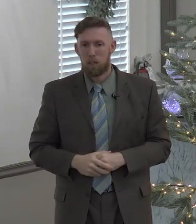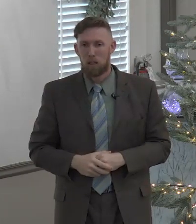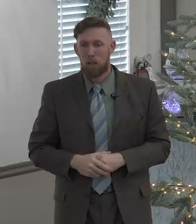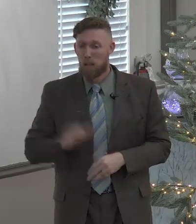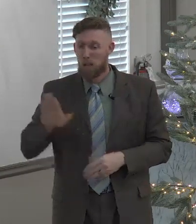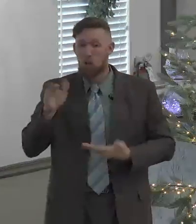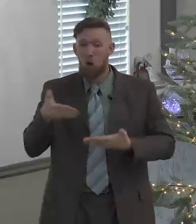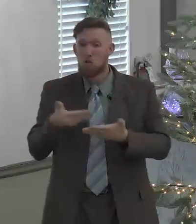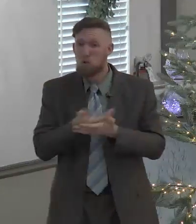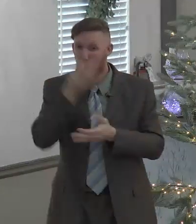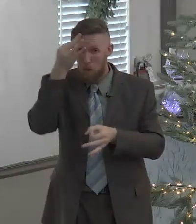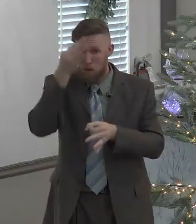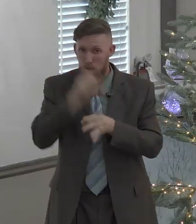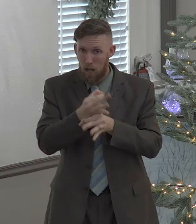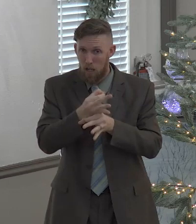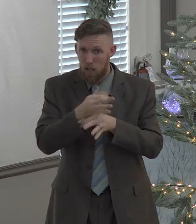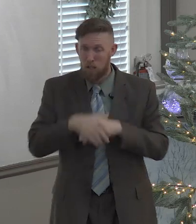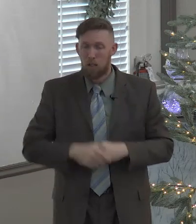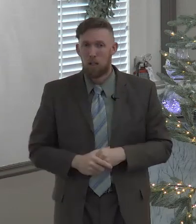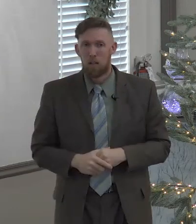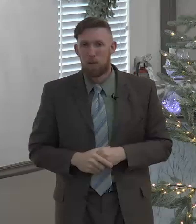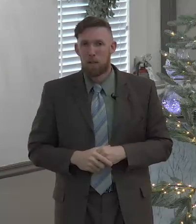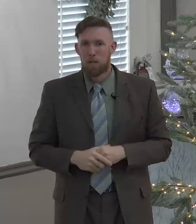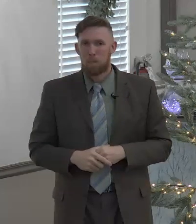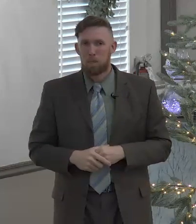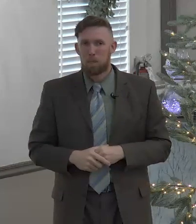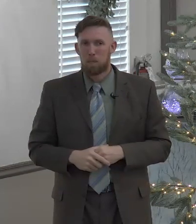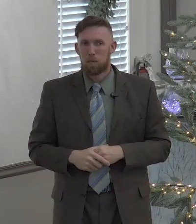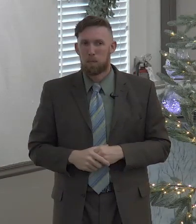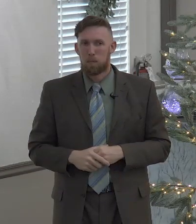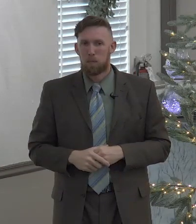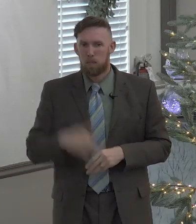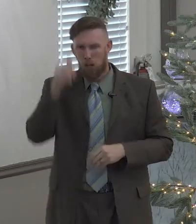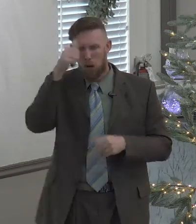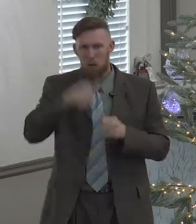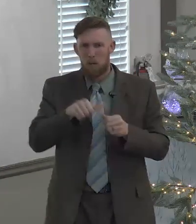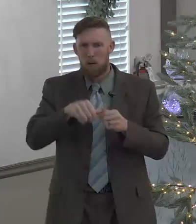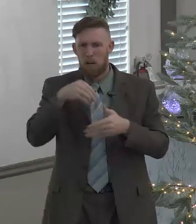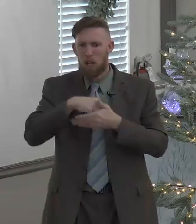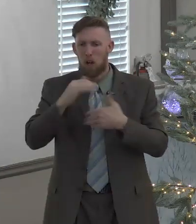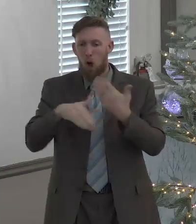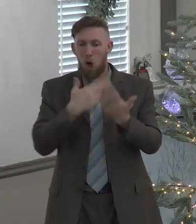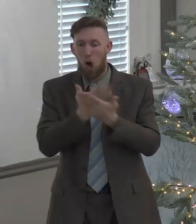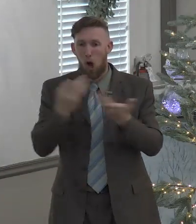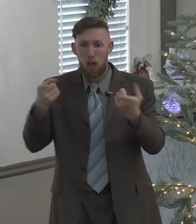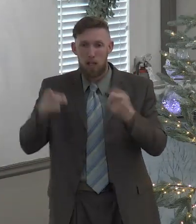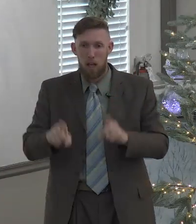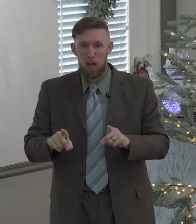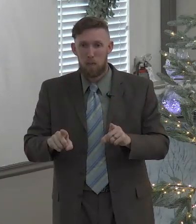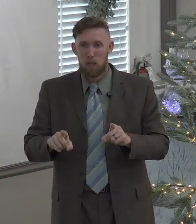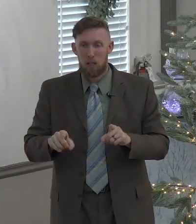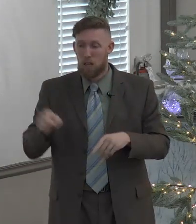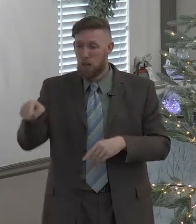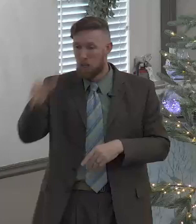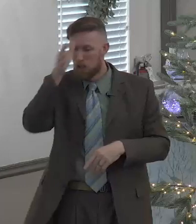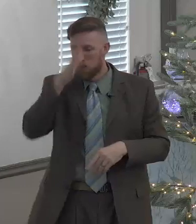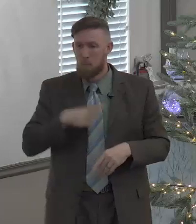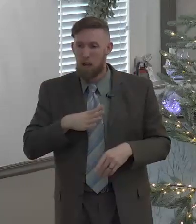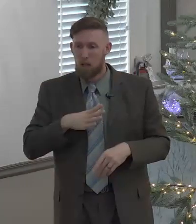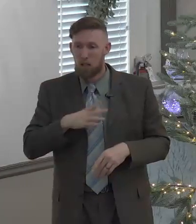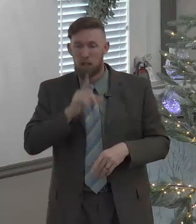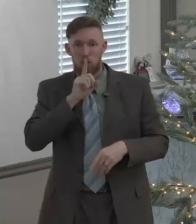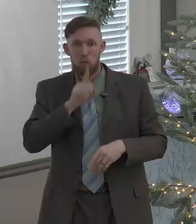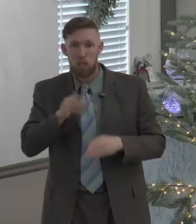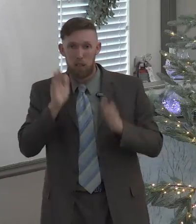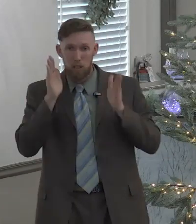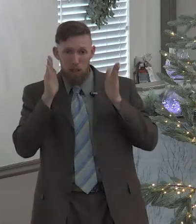This faith, that this newfound faith. Listen, if somewhere in all of